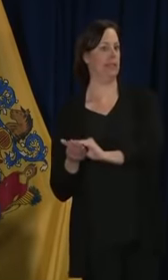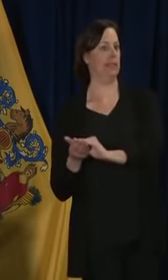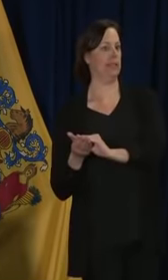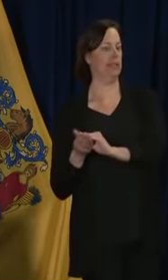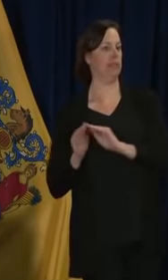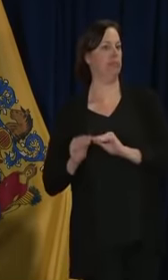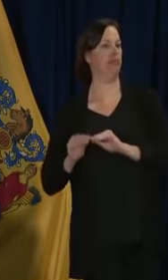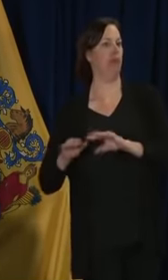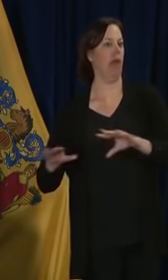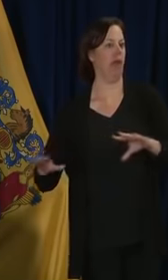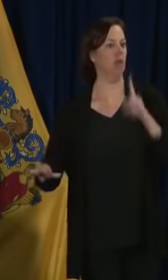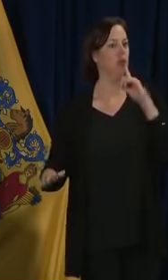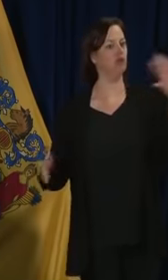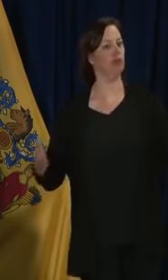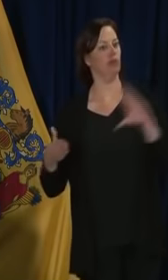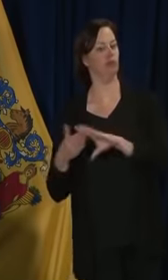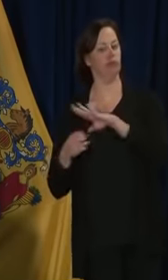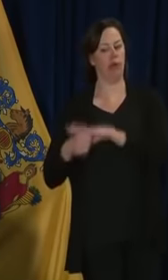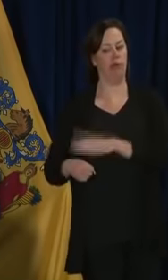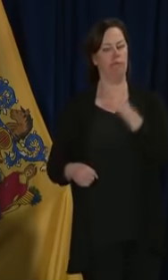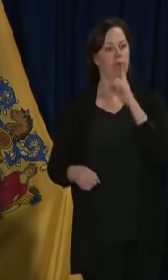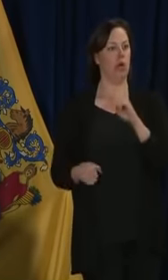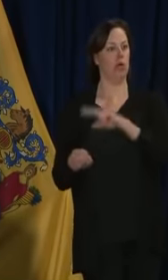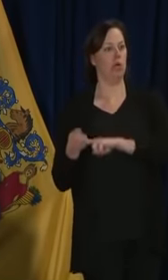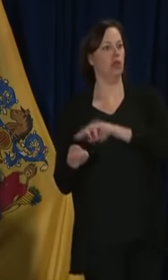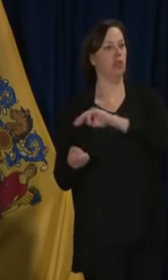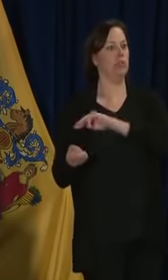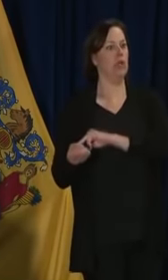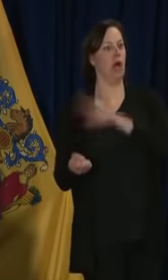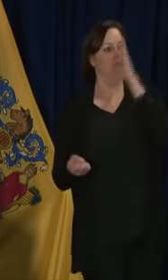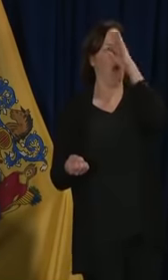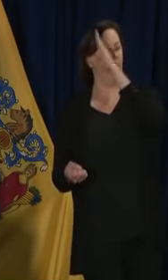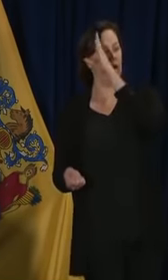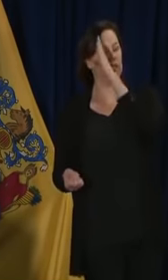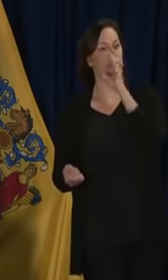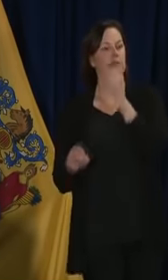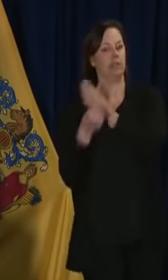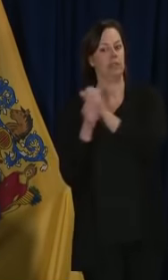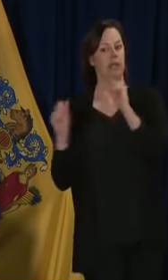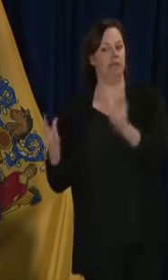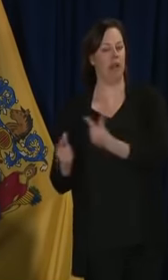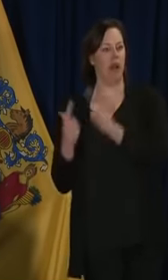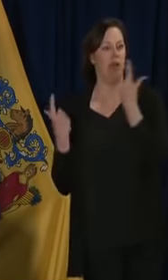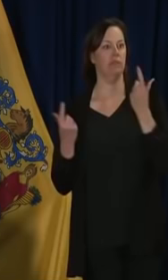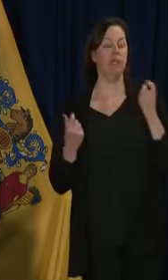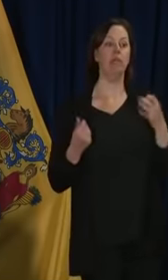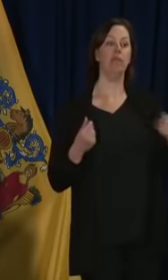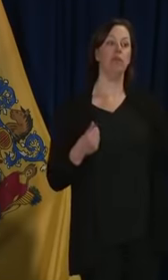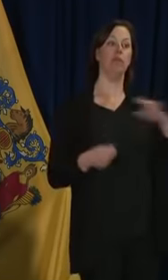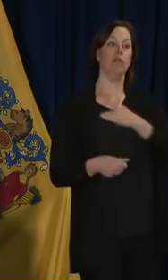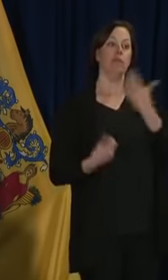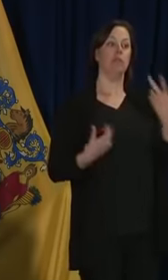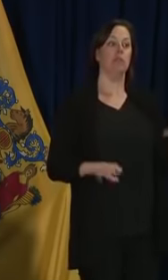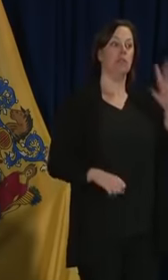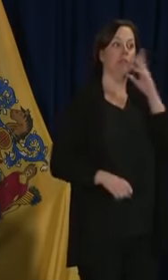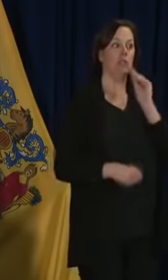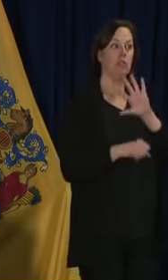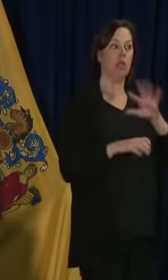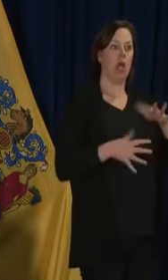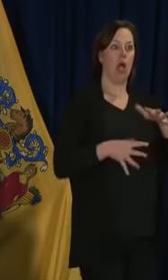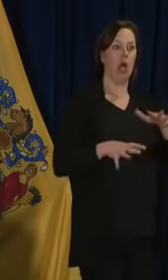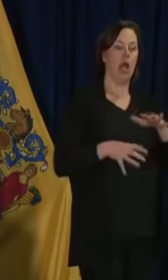off our healthcare system and save lives in the process. Again, if you've got anxiety, we understand